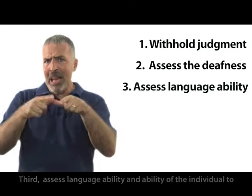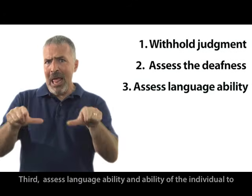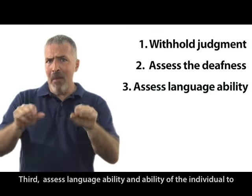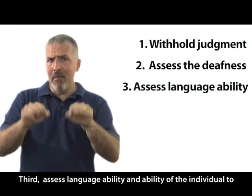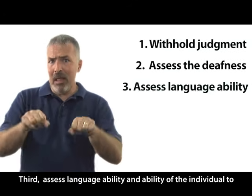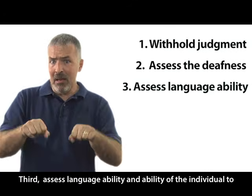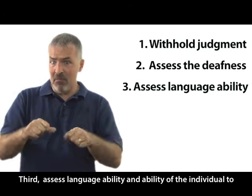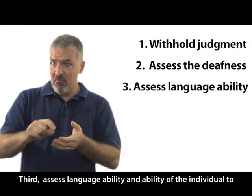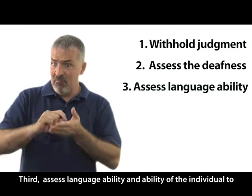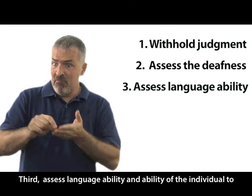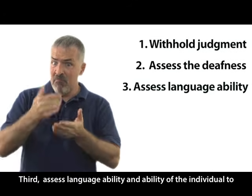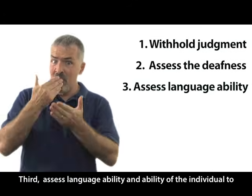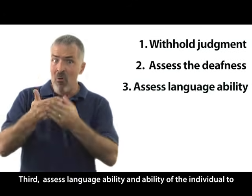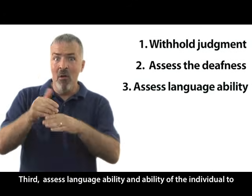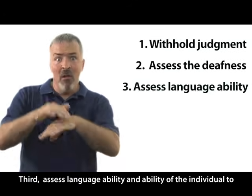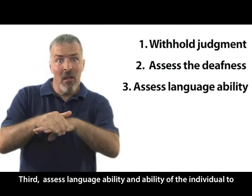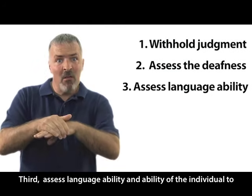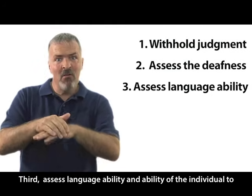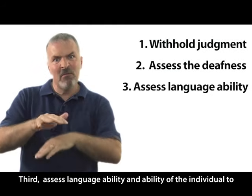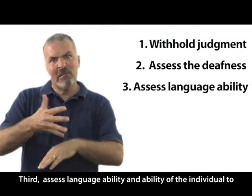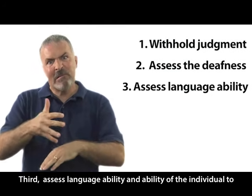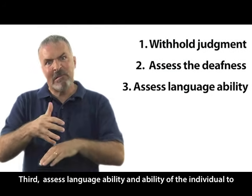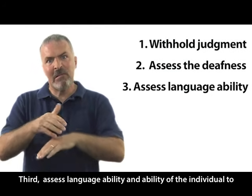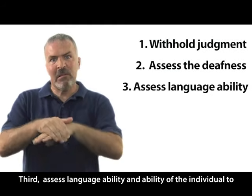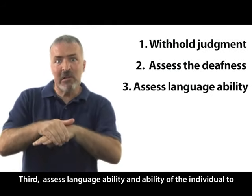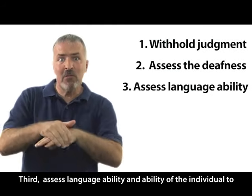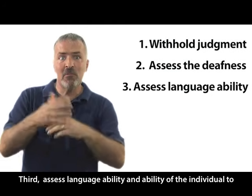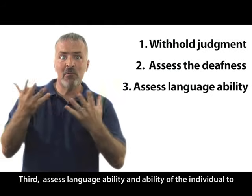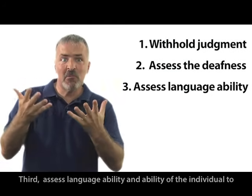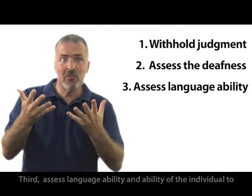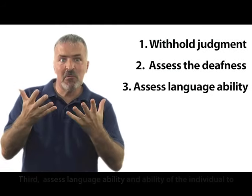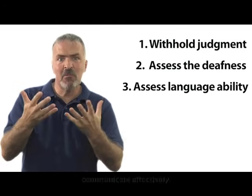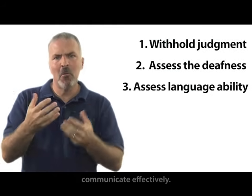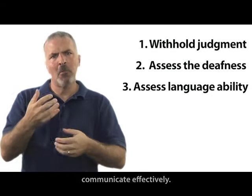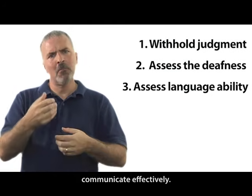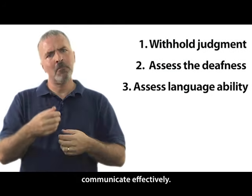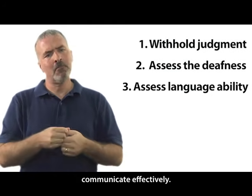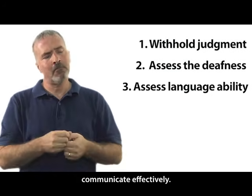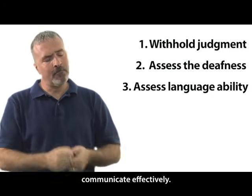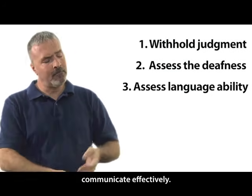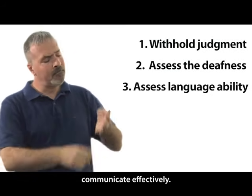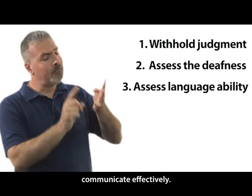Third, assess language ability and ability of the individual to communicate effectively.